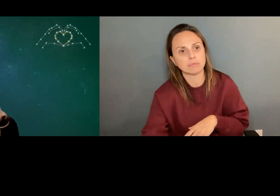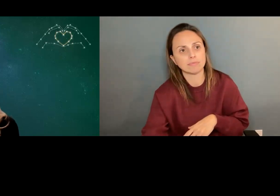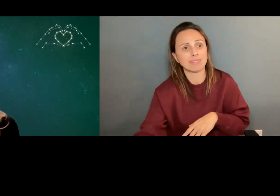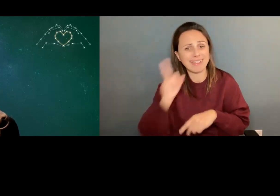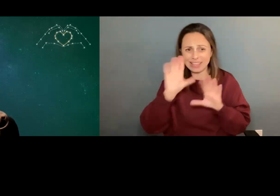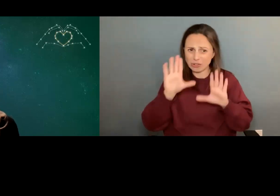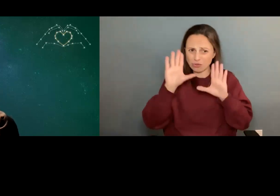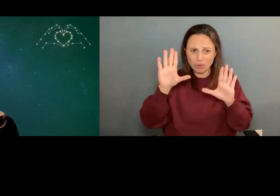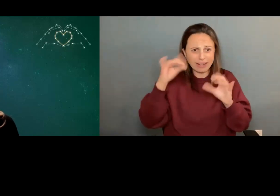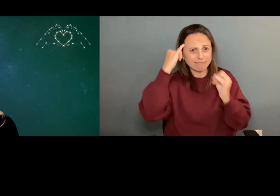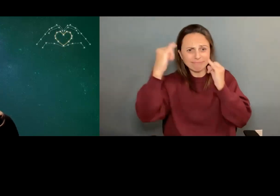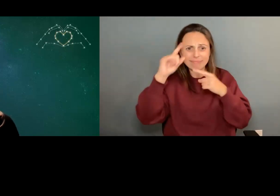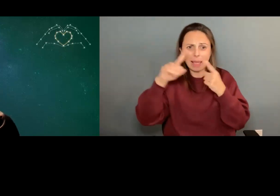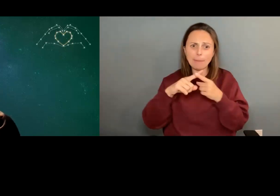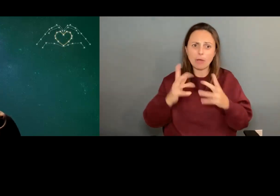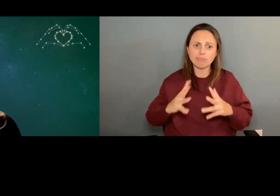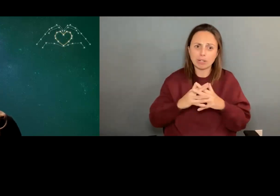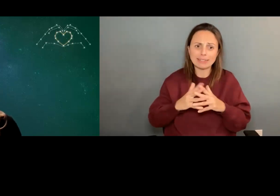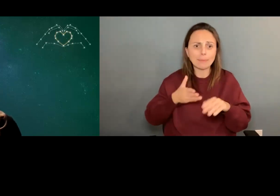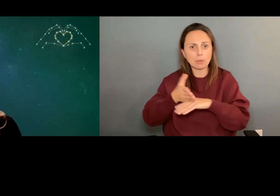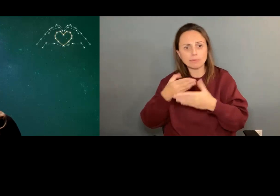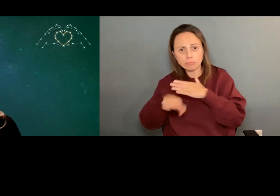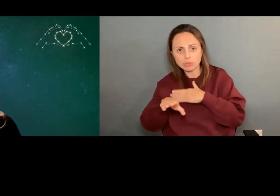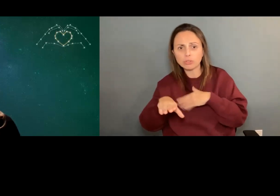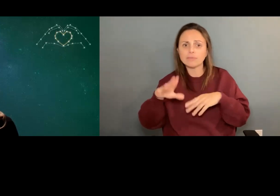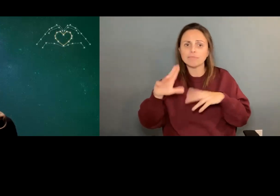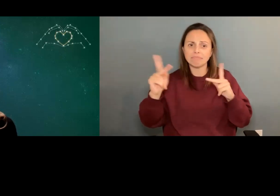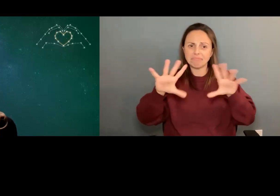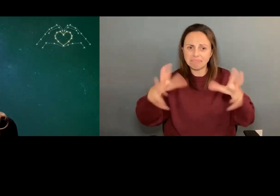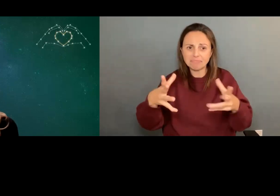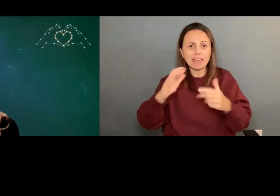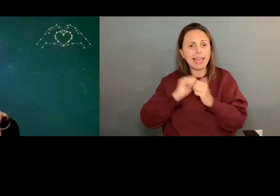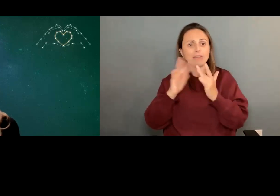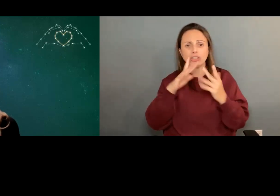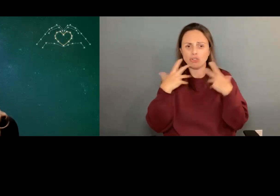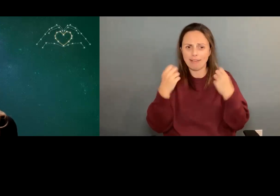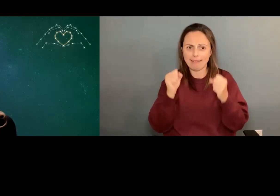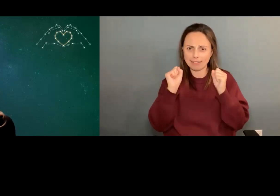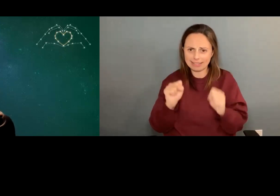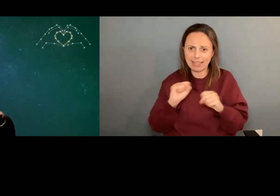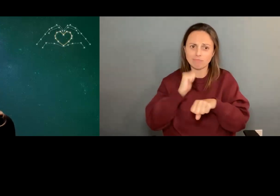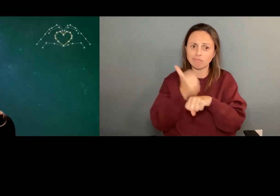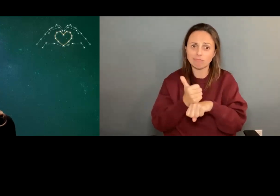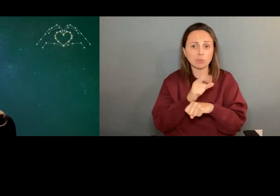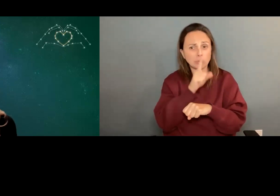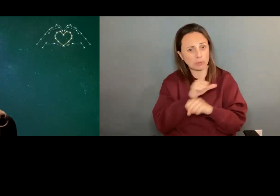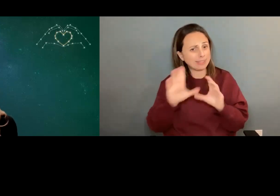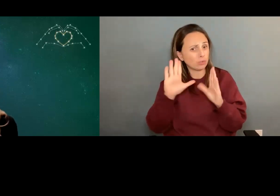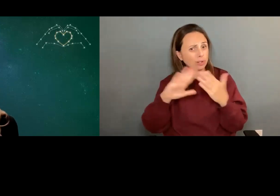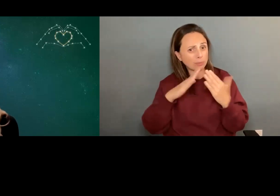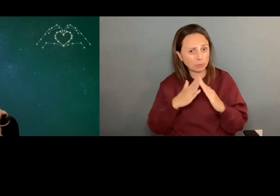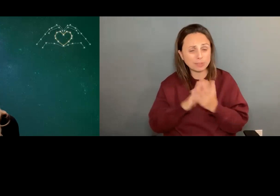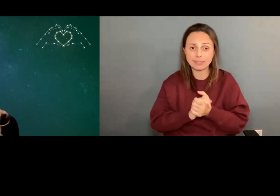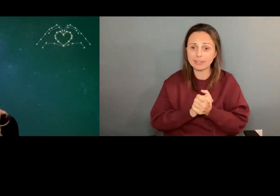great insights into the perinatal and newborn population today and how digital health can create a really great